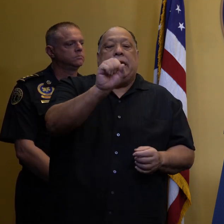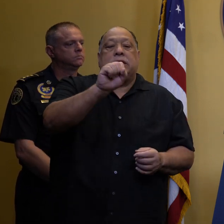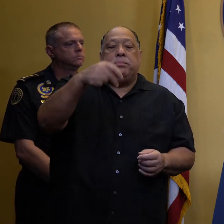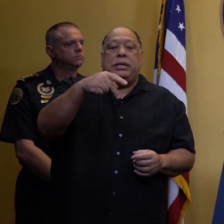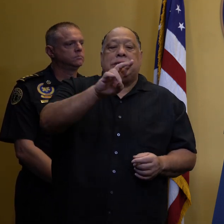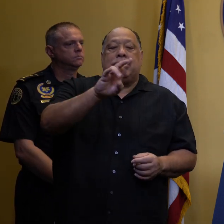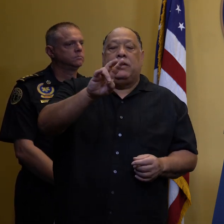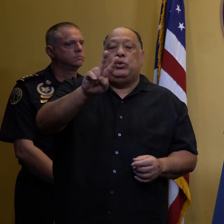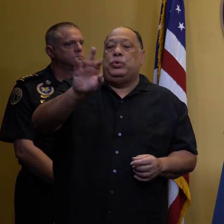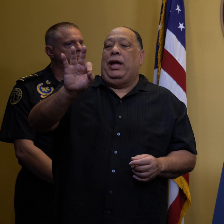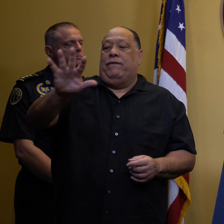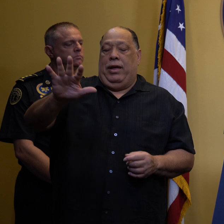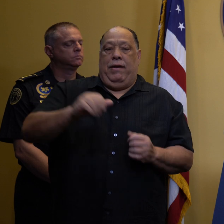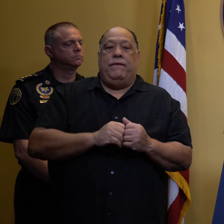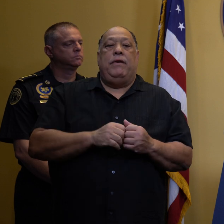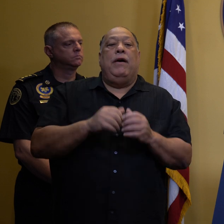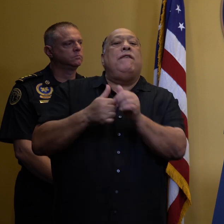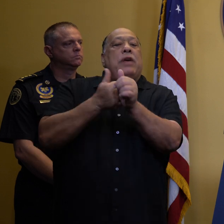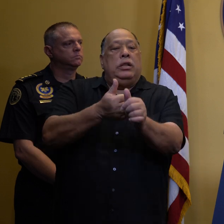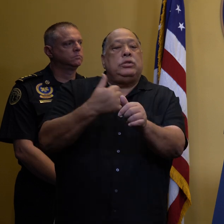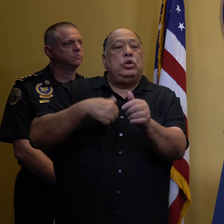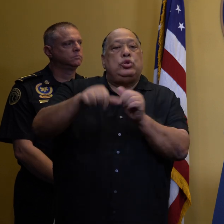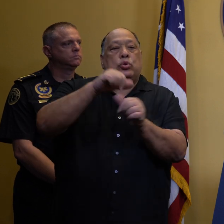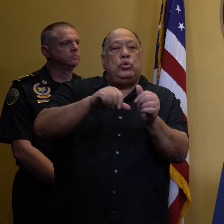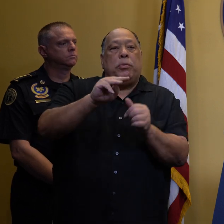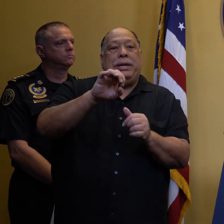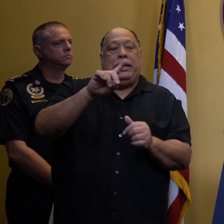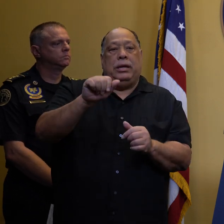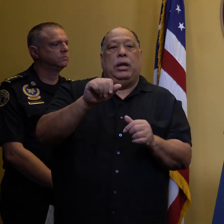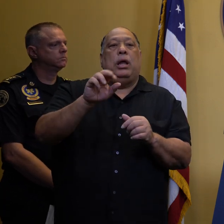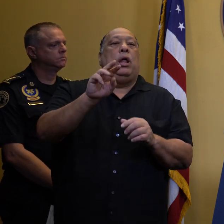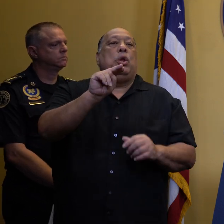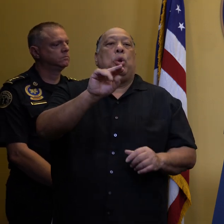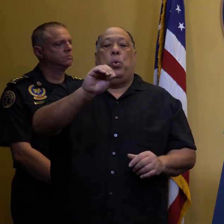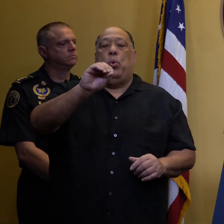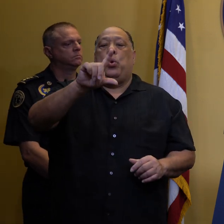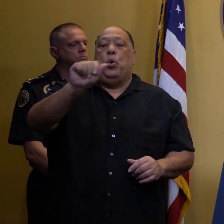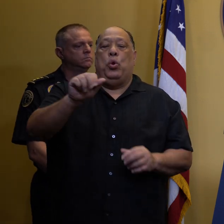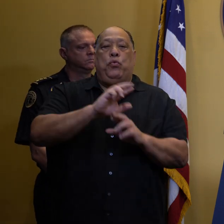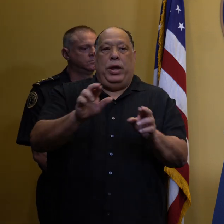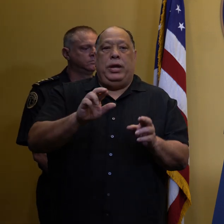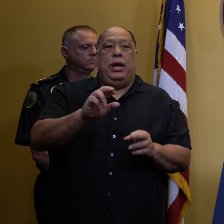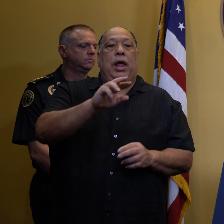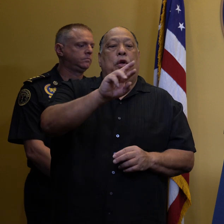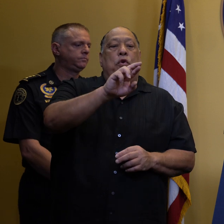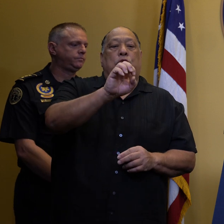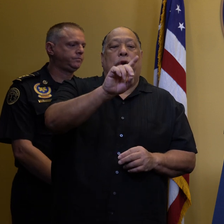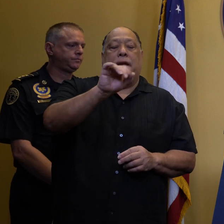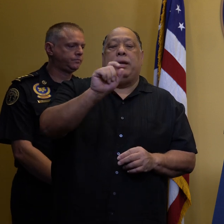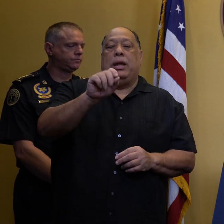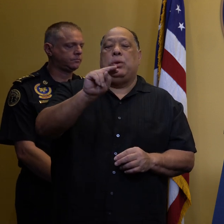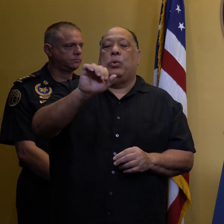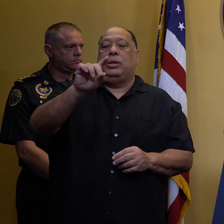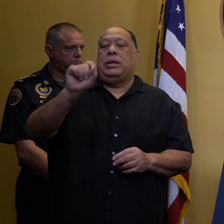to 77295. Follow us on social media at NOLA READY. Again, our website, ready.nola.gov. As the mayor